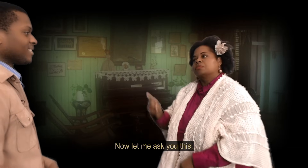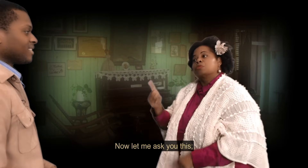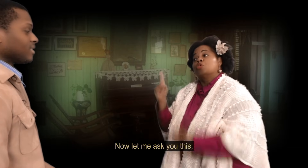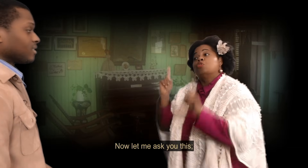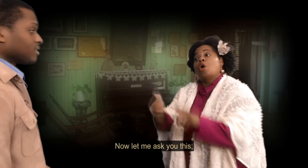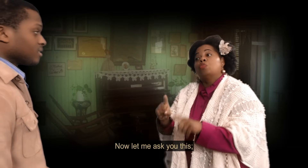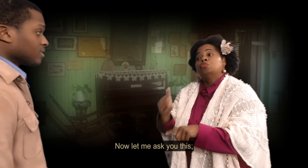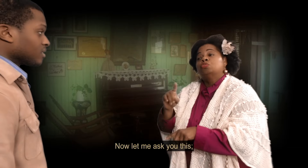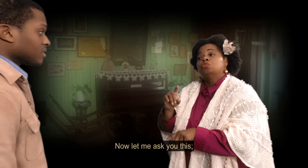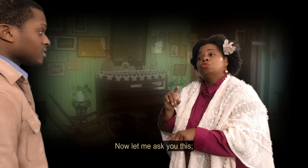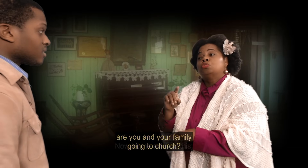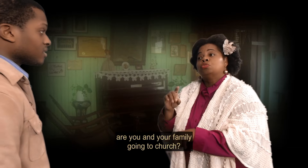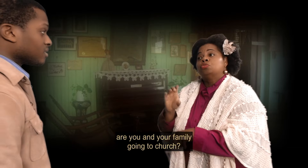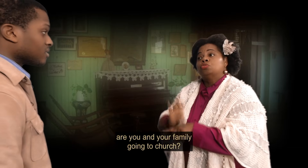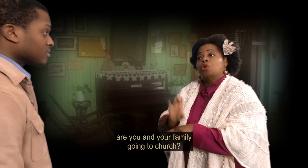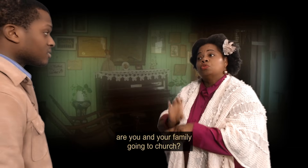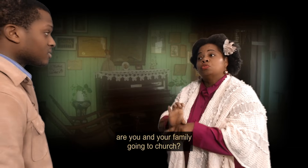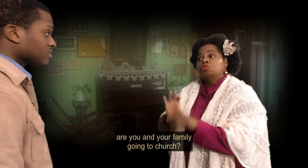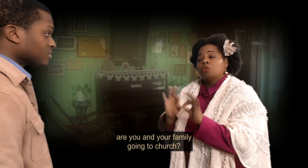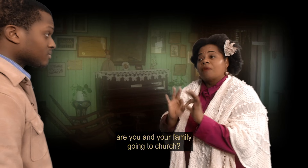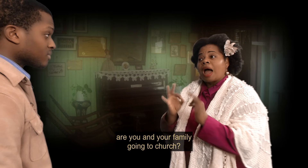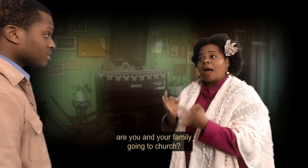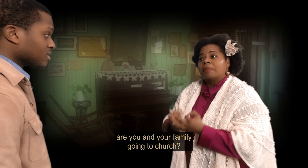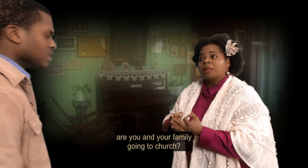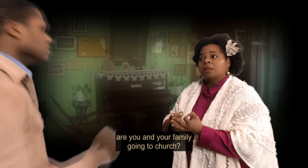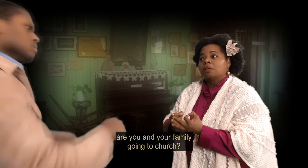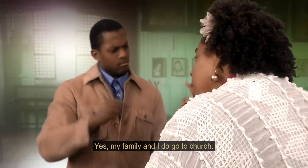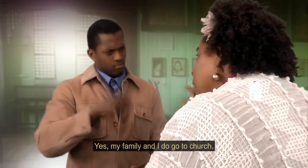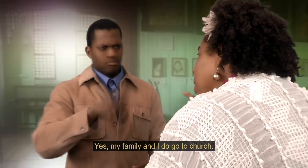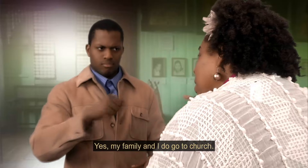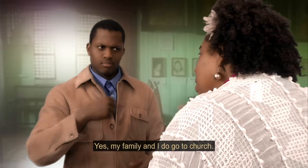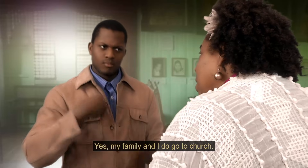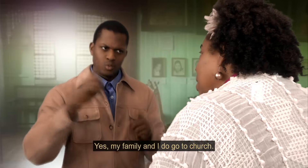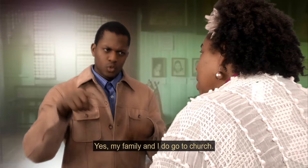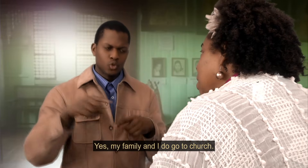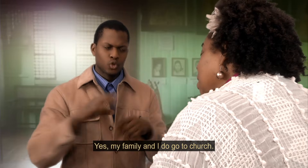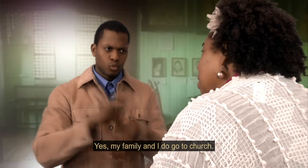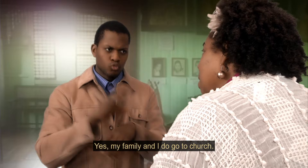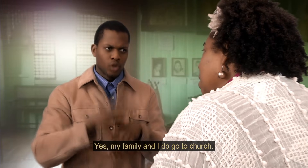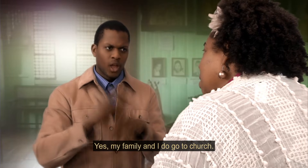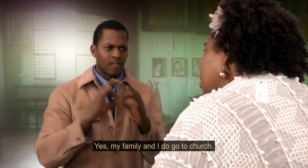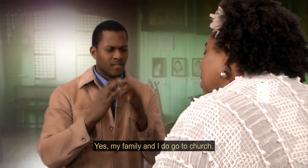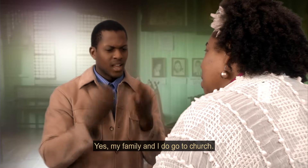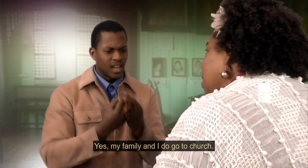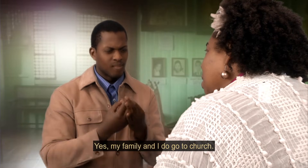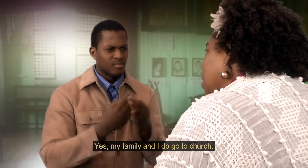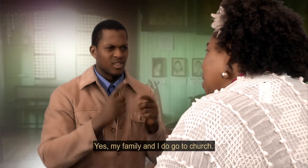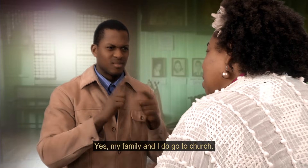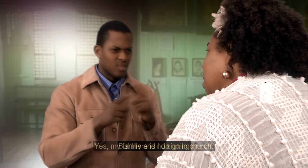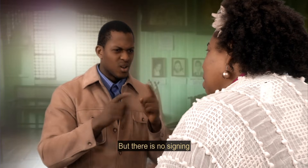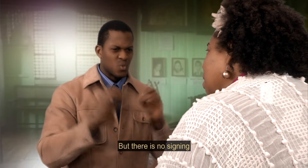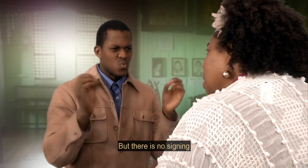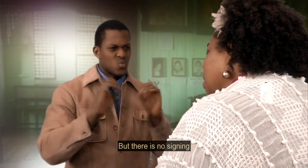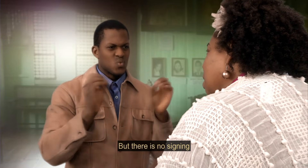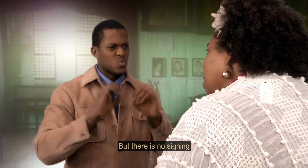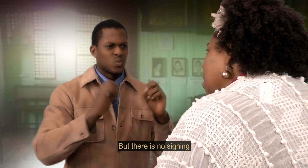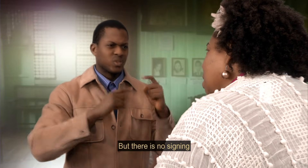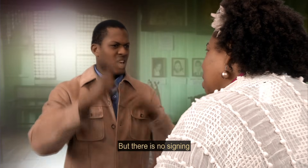you this. Are you and your family going to church? Yes, my family and I do go to church, but there's no